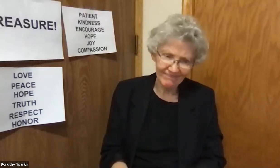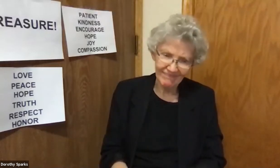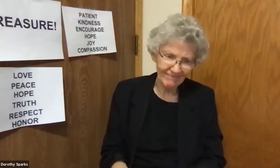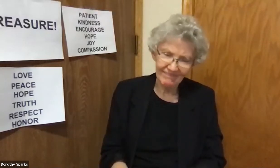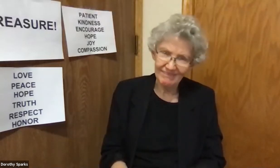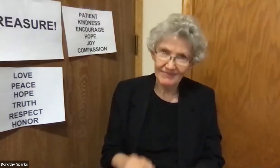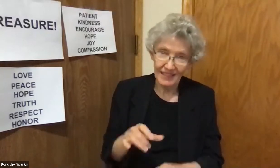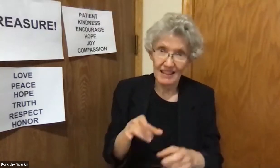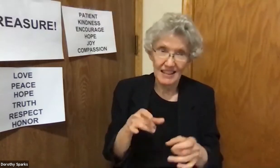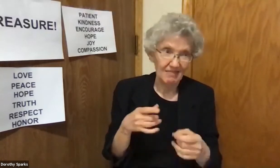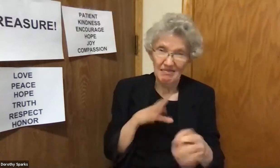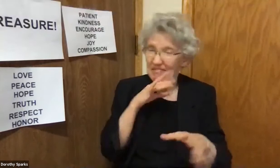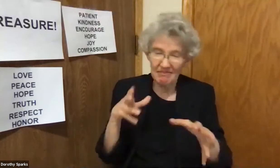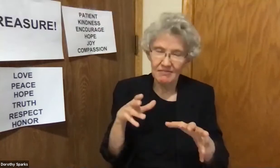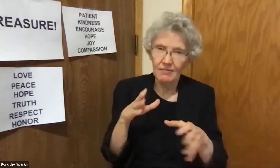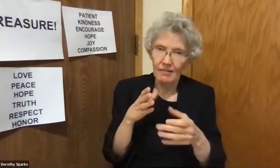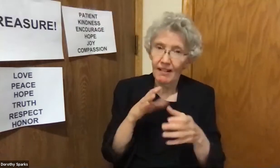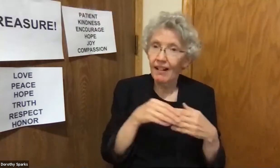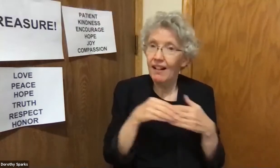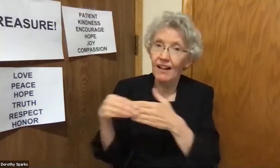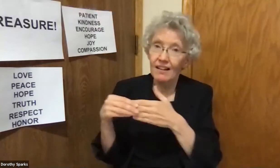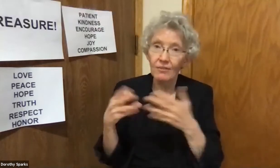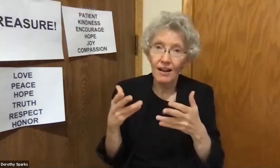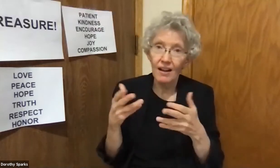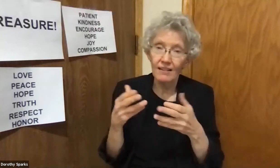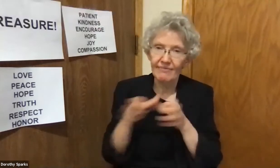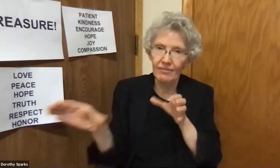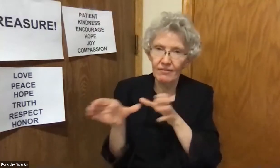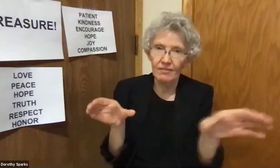But we know that hatred is not the answer,